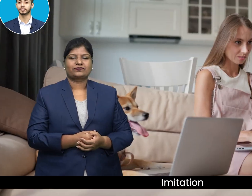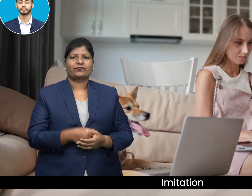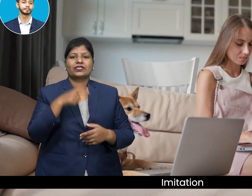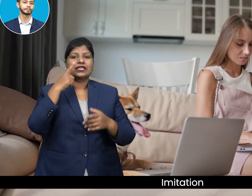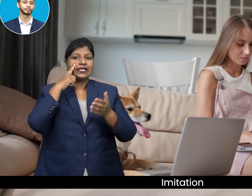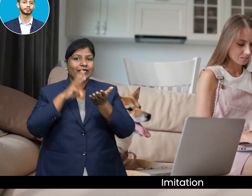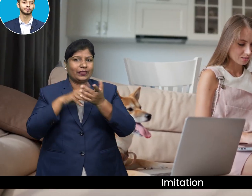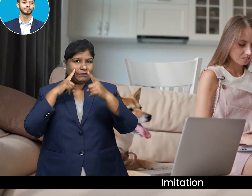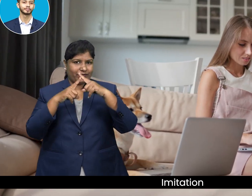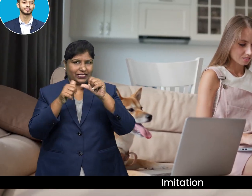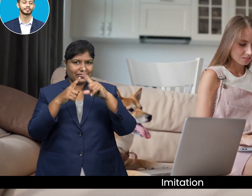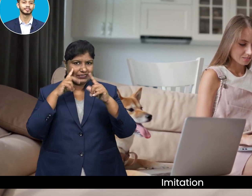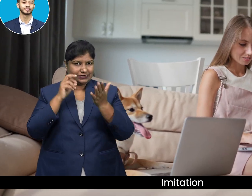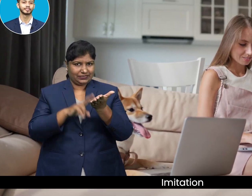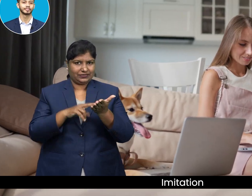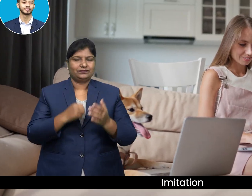Imitation.